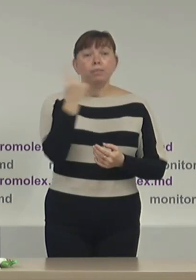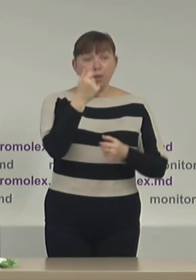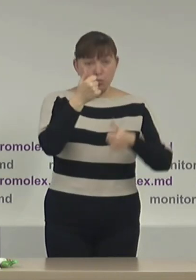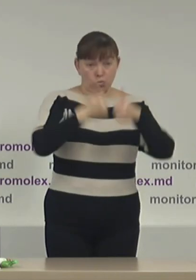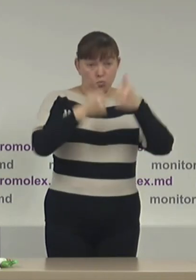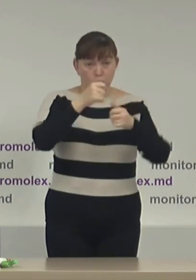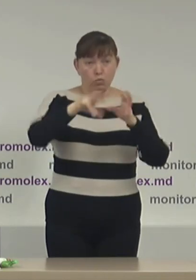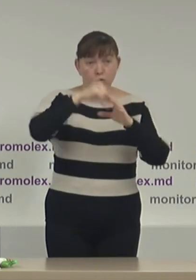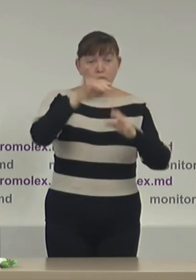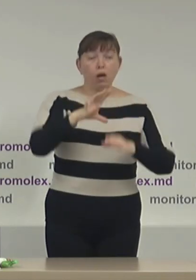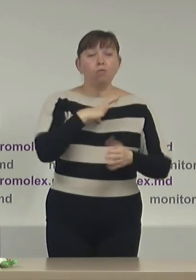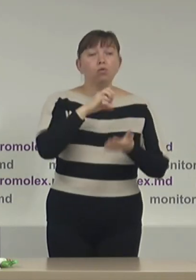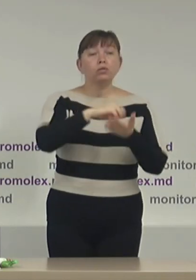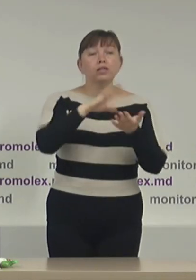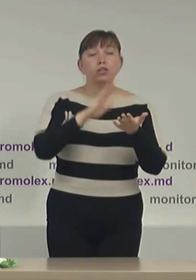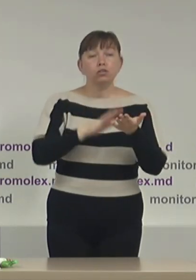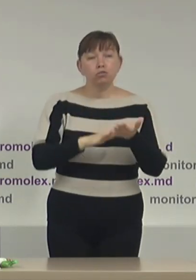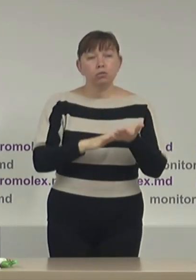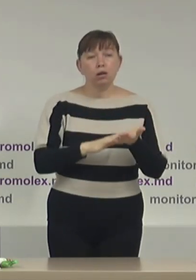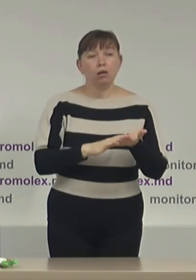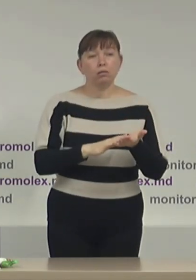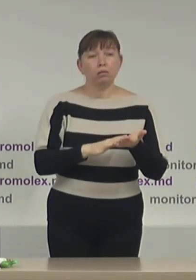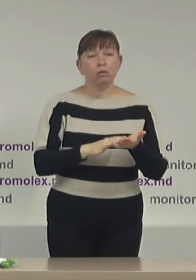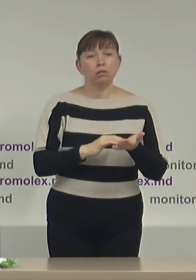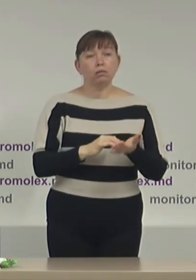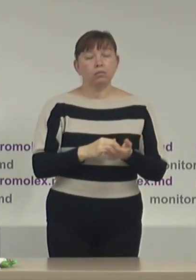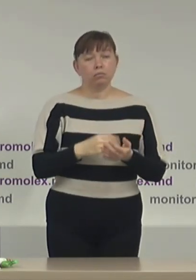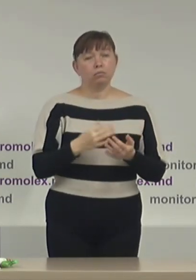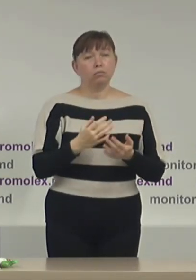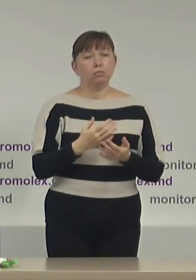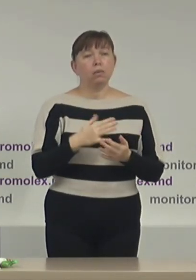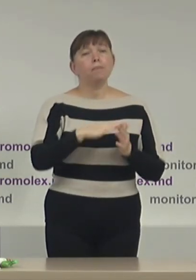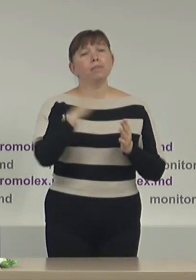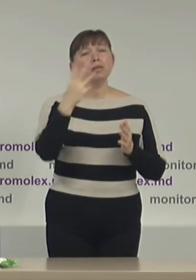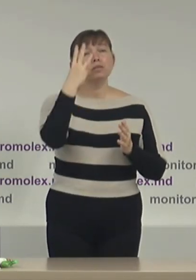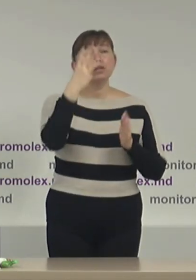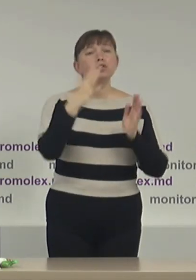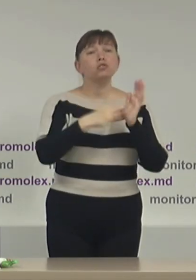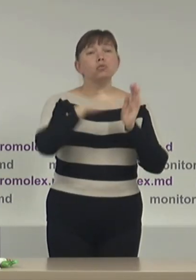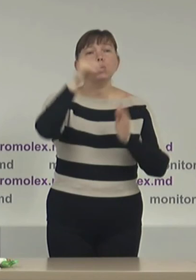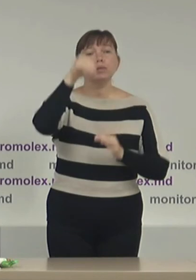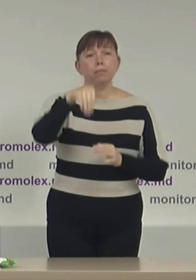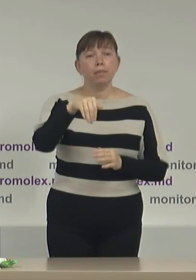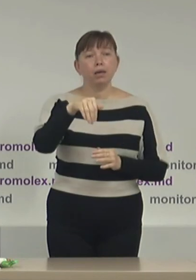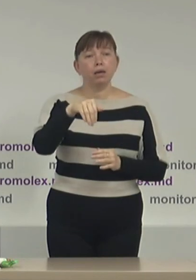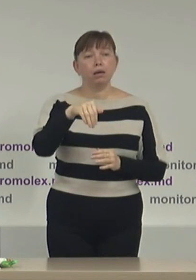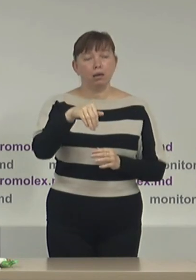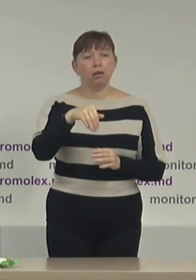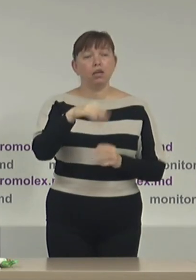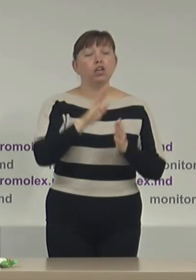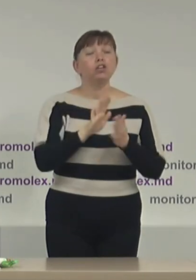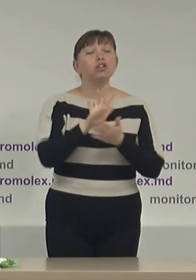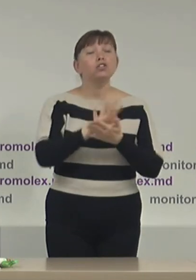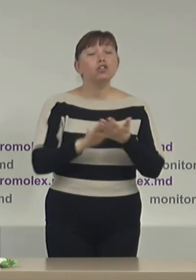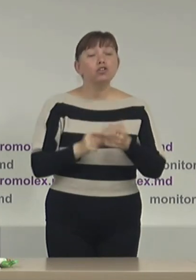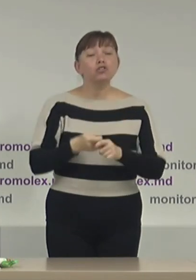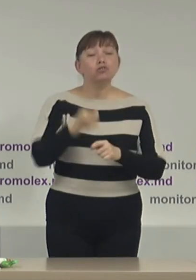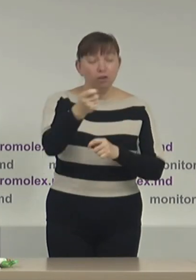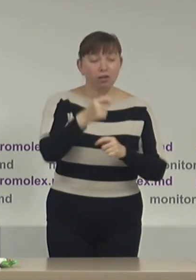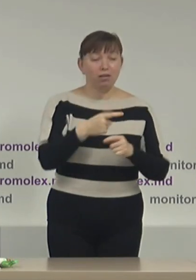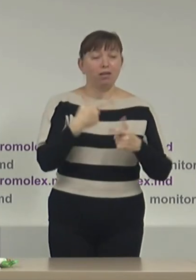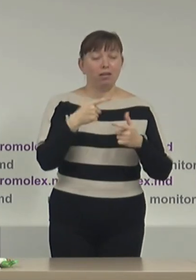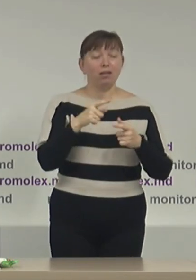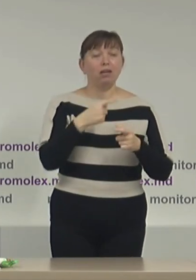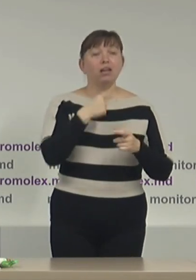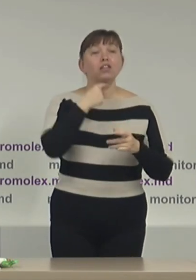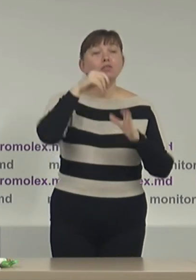possible? Well, as far as I remember, for the first round of elections, a bit above